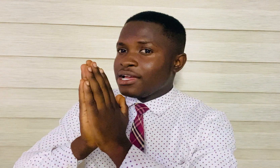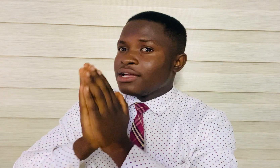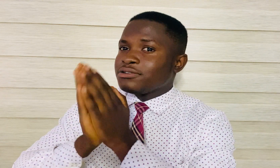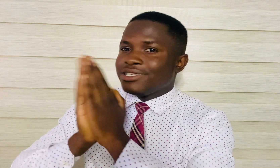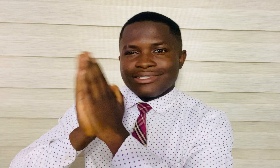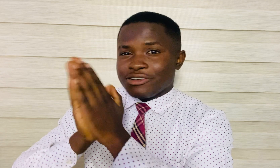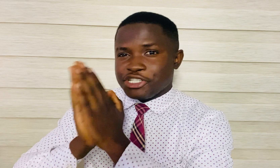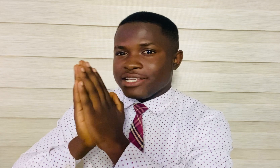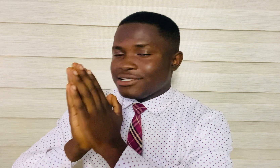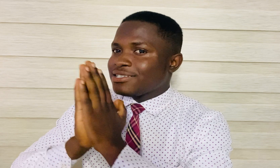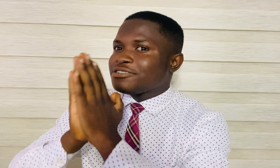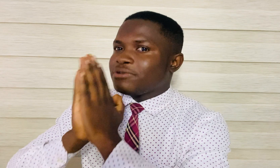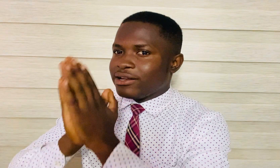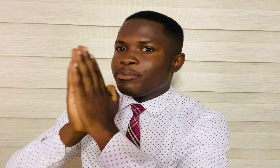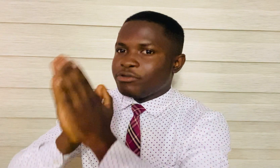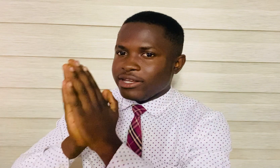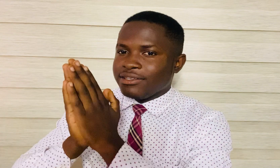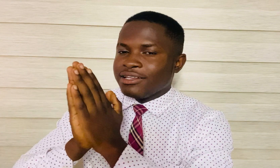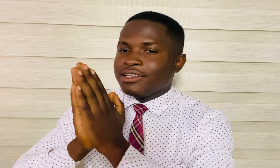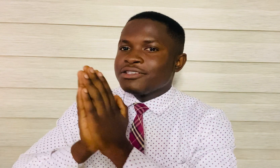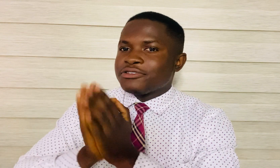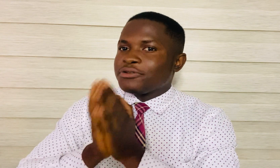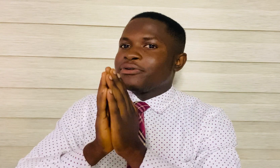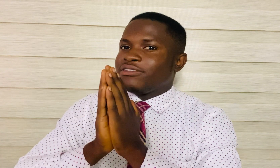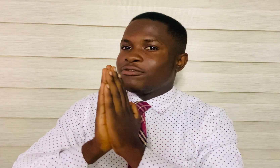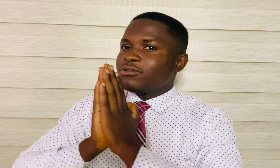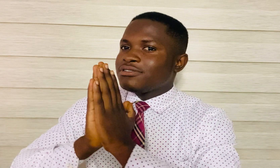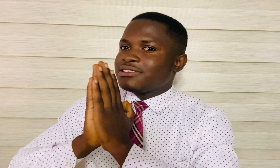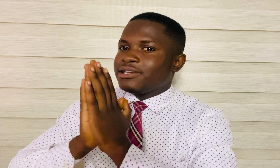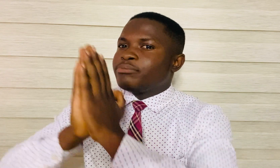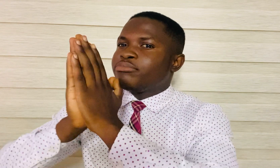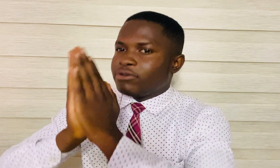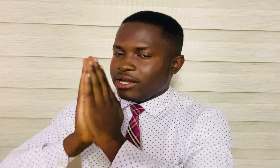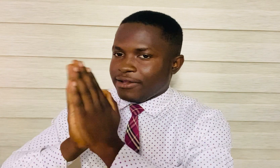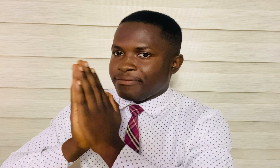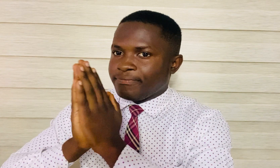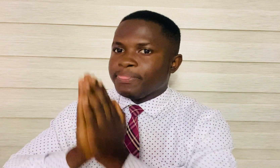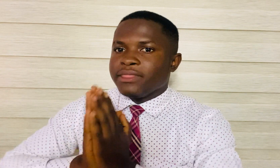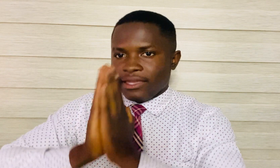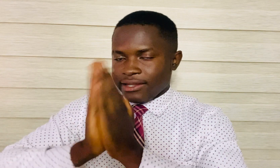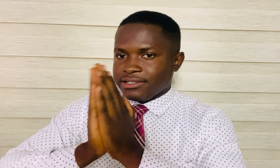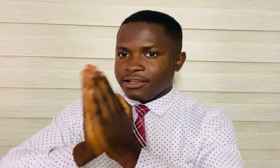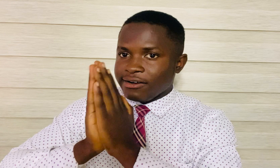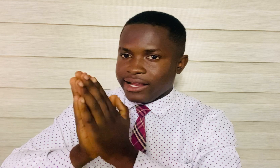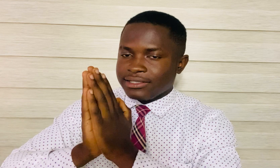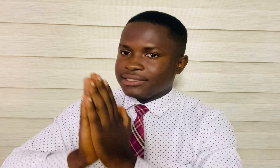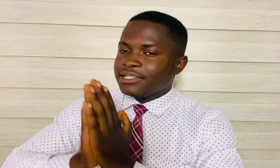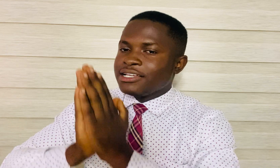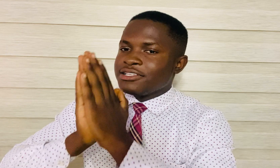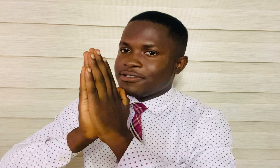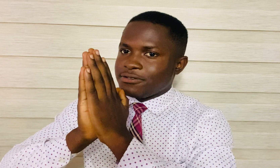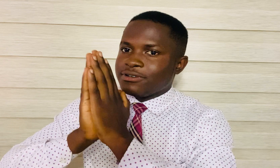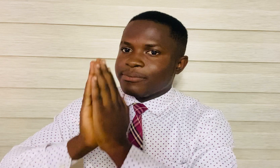So this is not church. This is rather pray. So if you want to say pray, it is correct. So